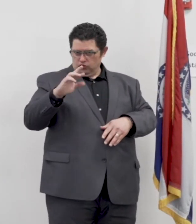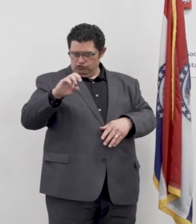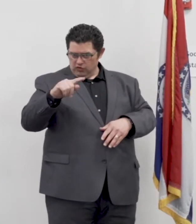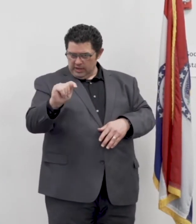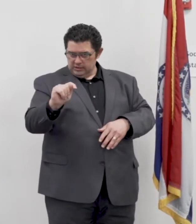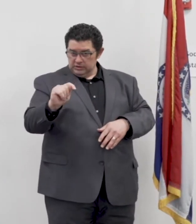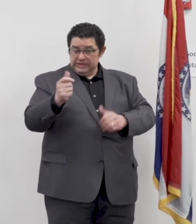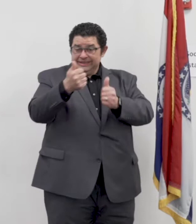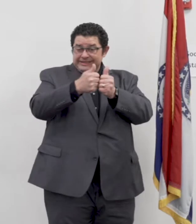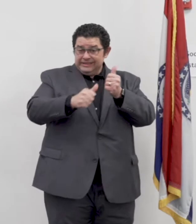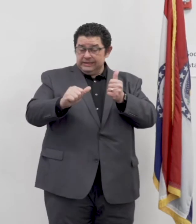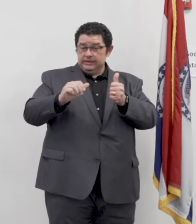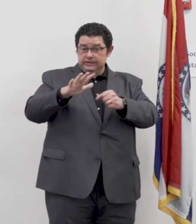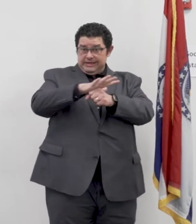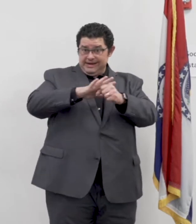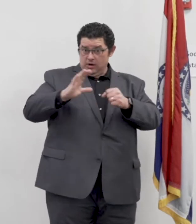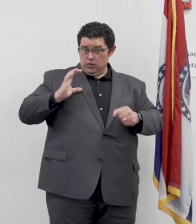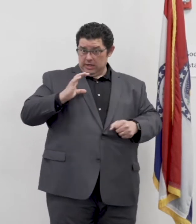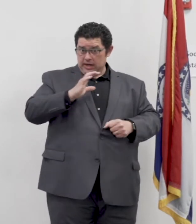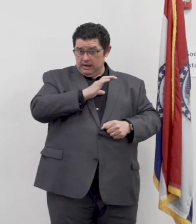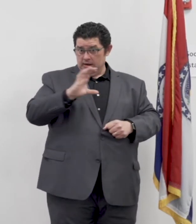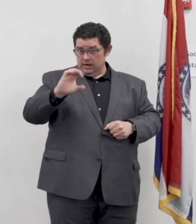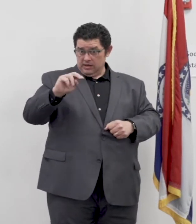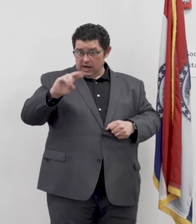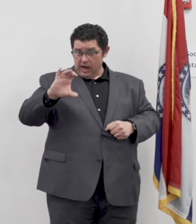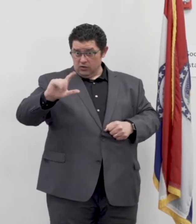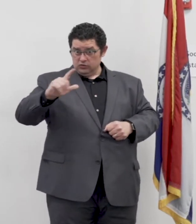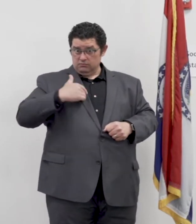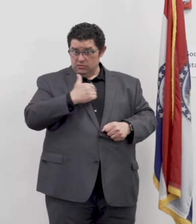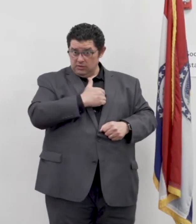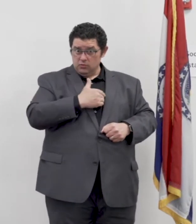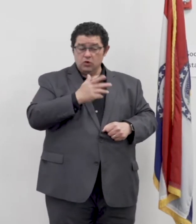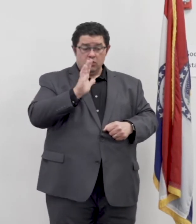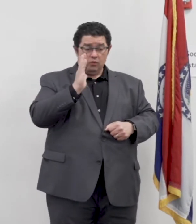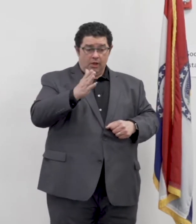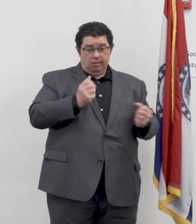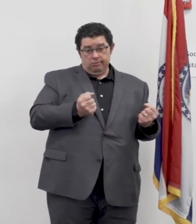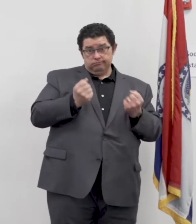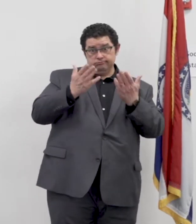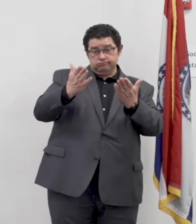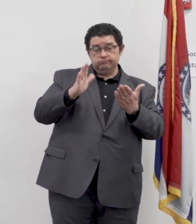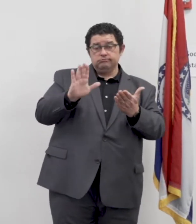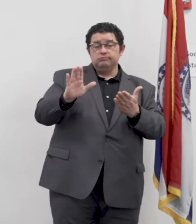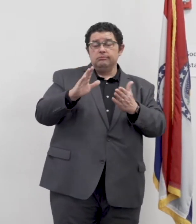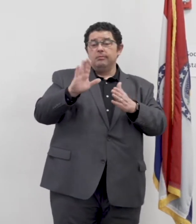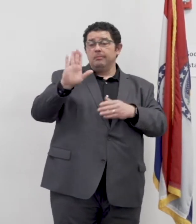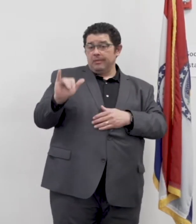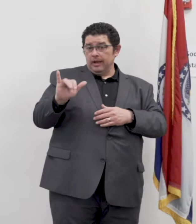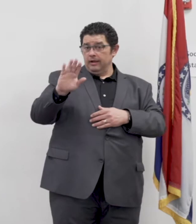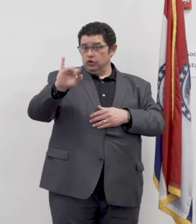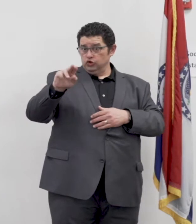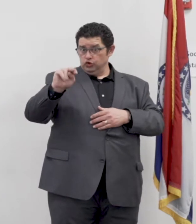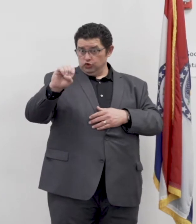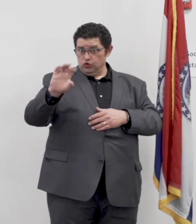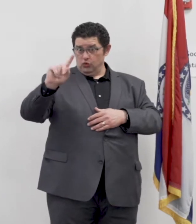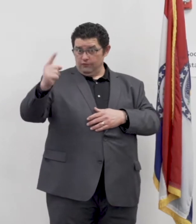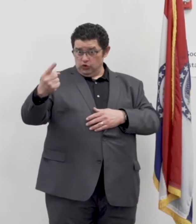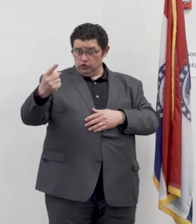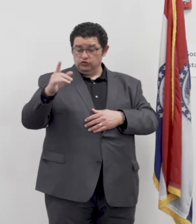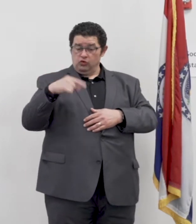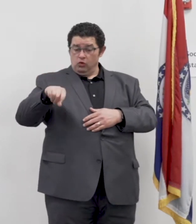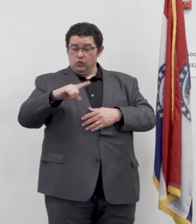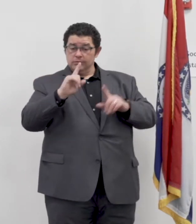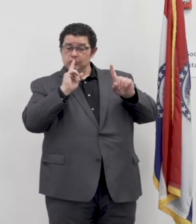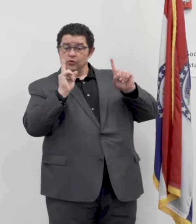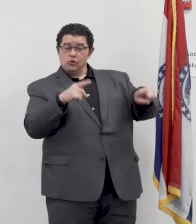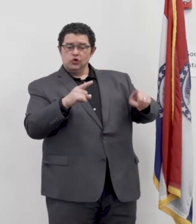county council member will summarize all of their recommendations by June 1st, and those will be reported to an independent accounting firm